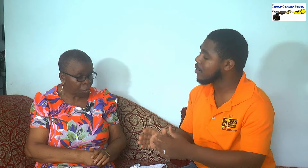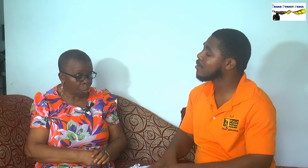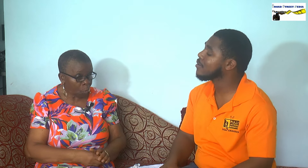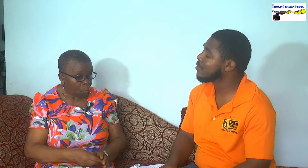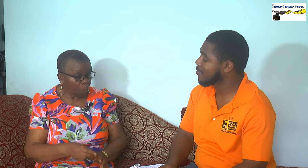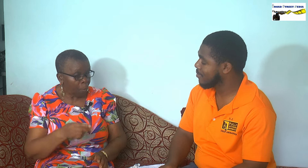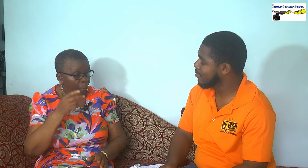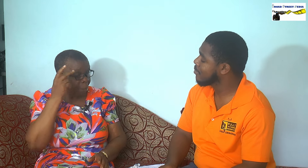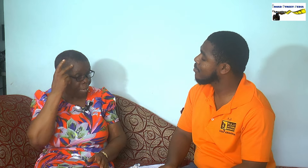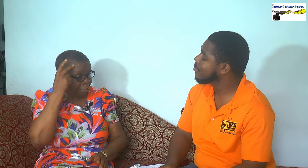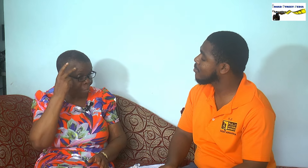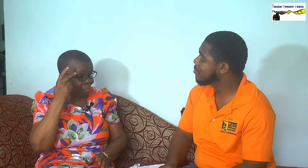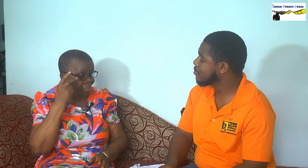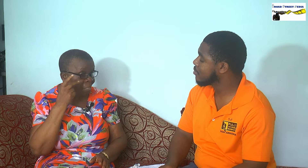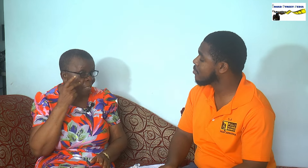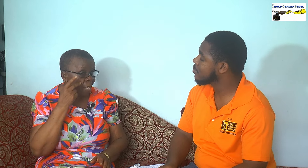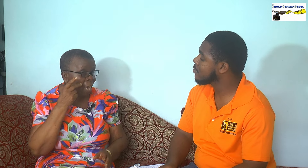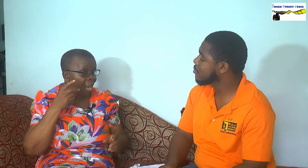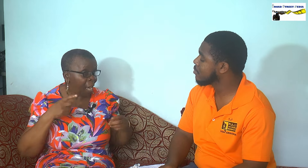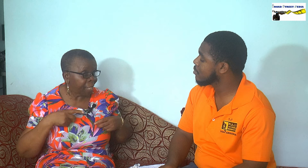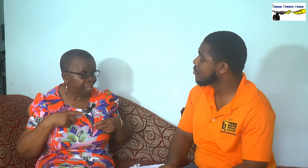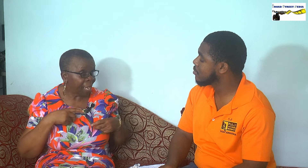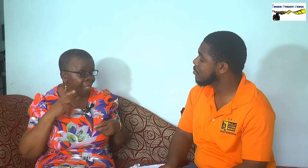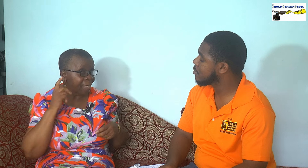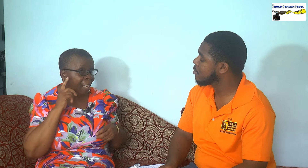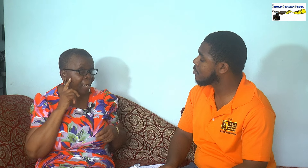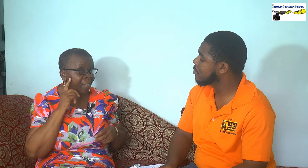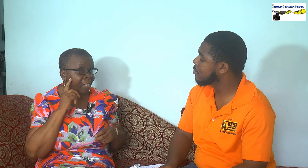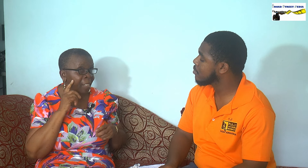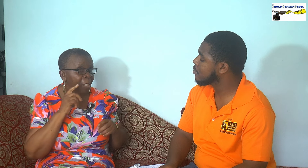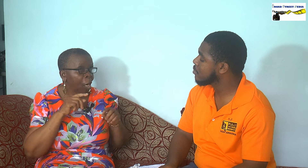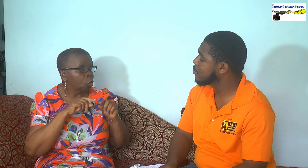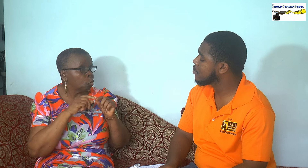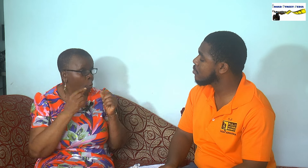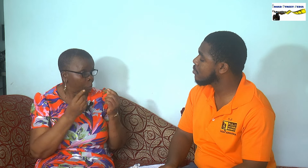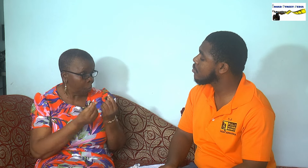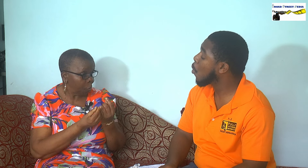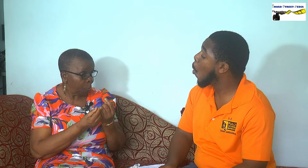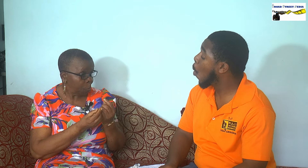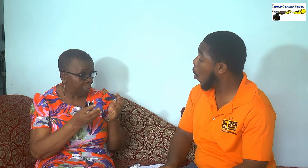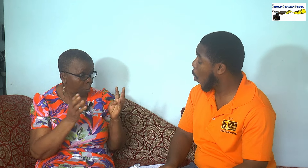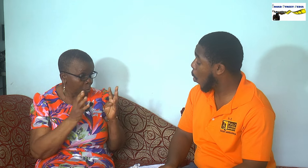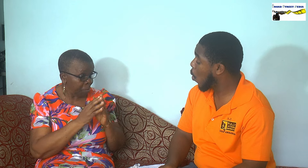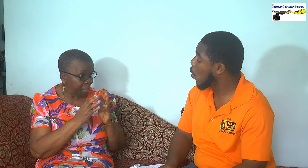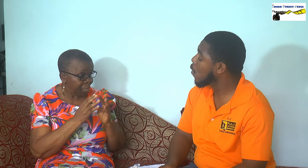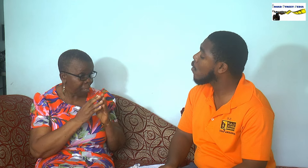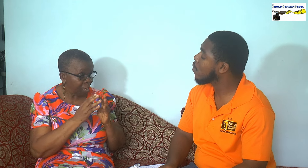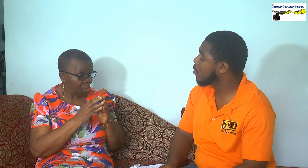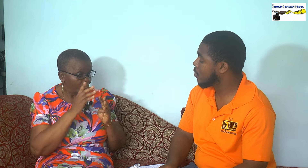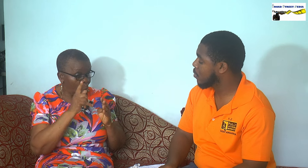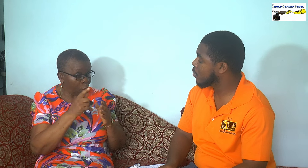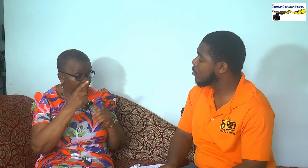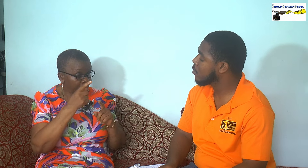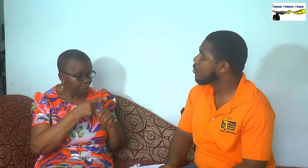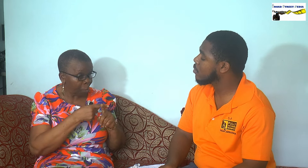So parents had a group where they would meet once per